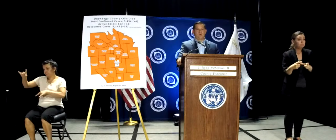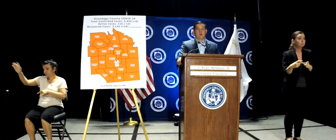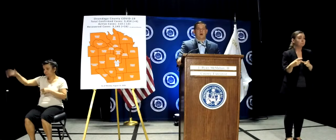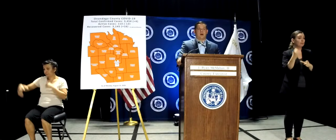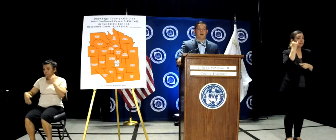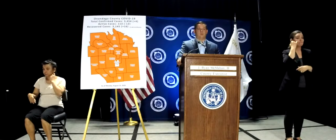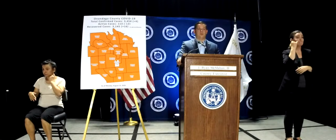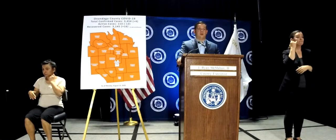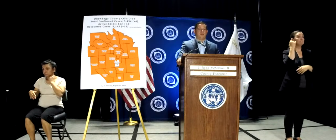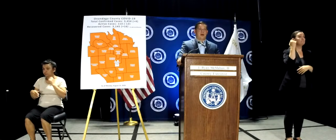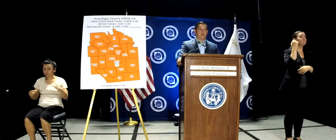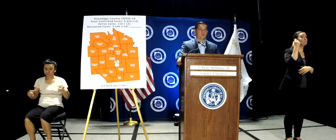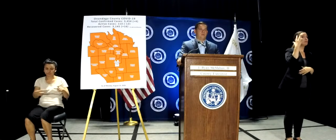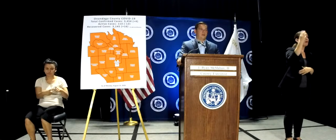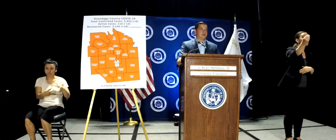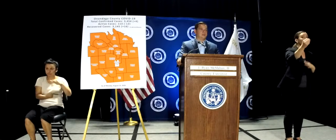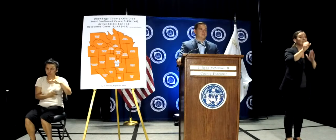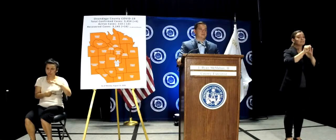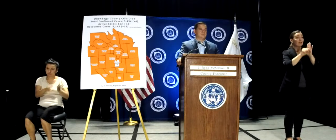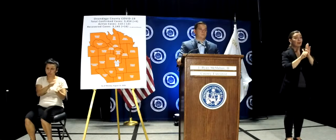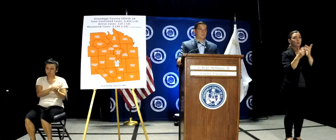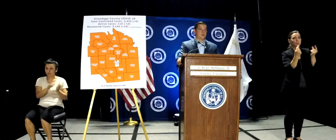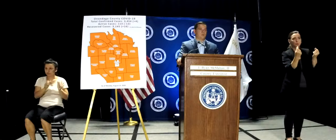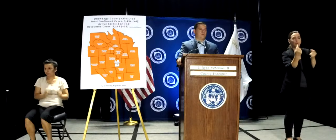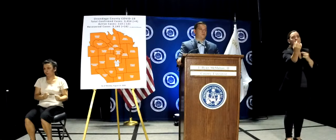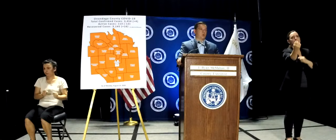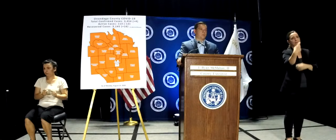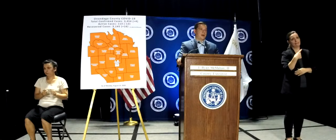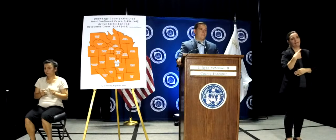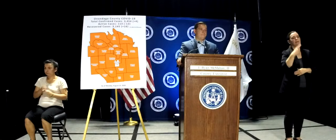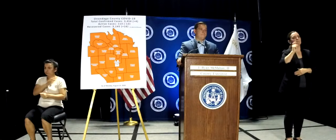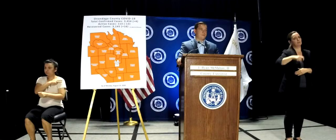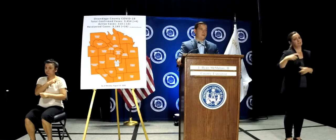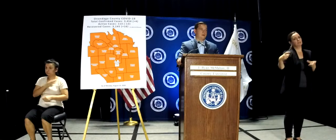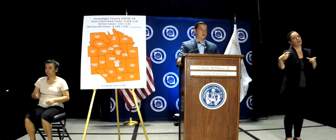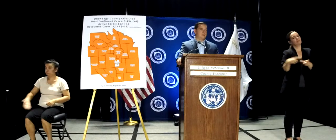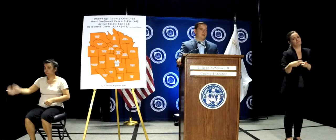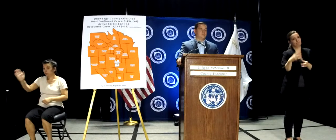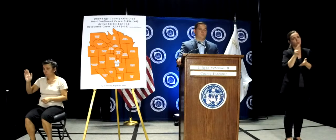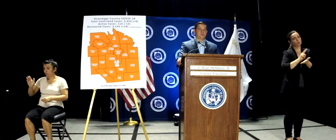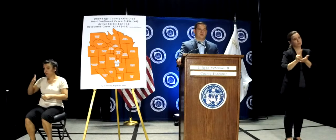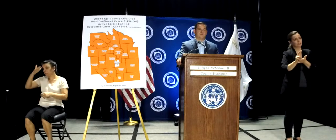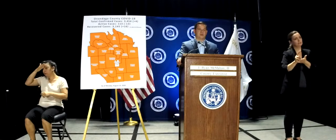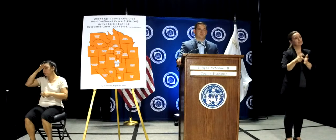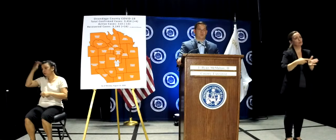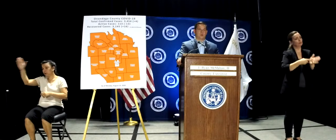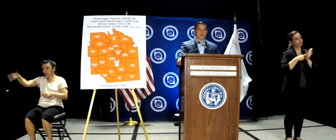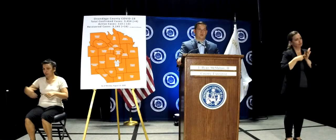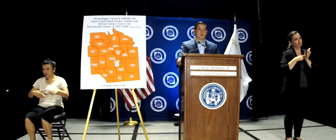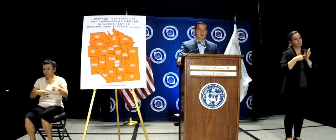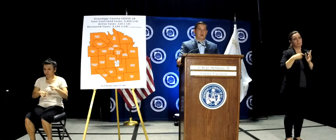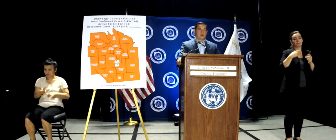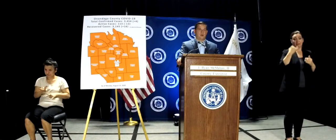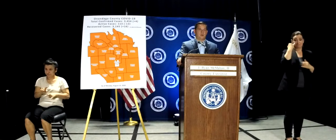home. Within all that, we've had cases, and we've absorbed that, and it hasn't pushed our infection